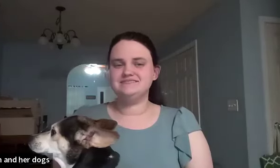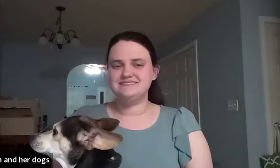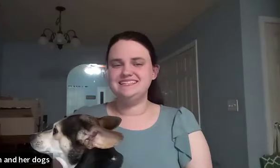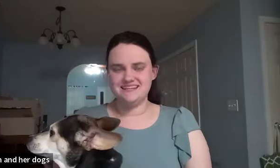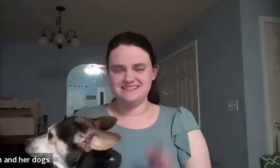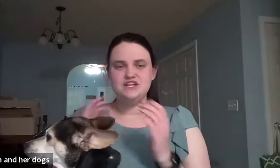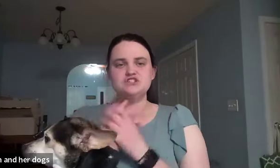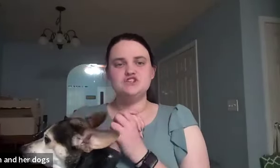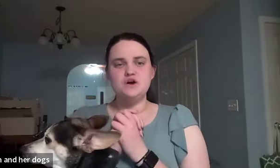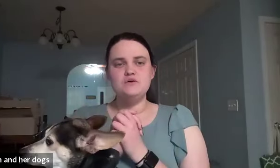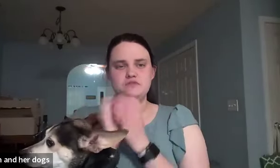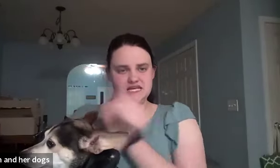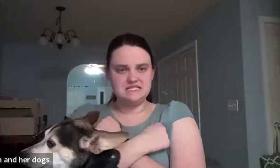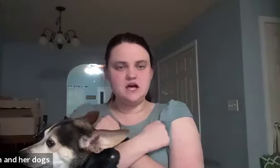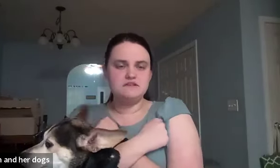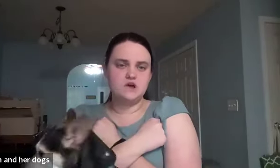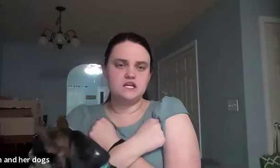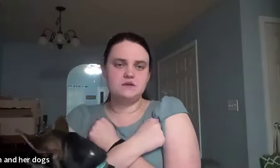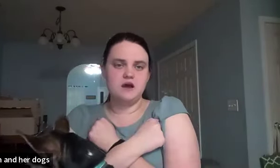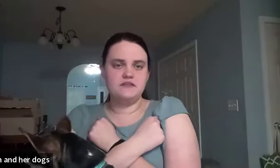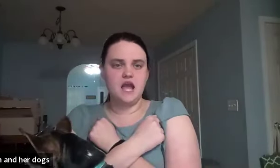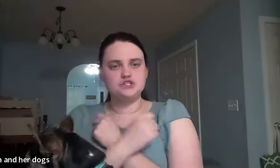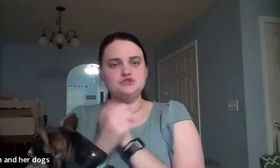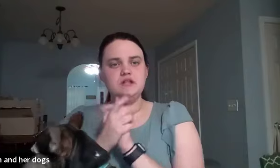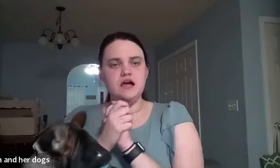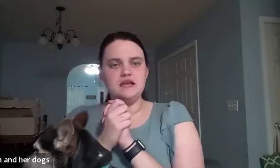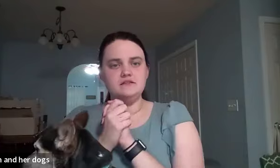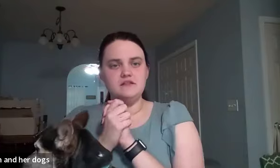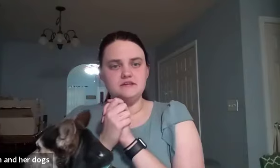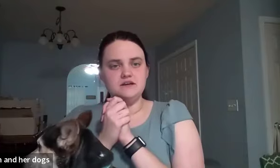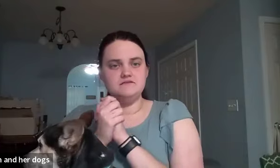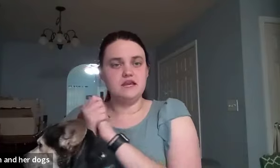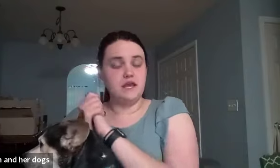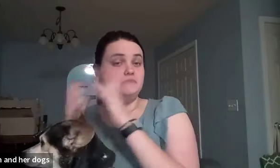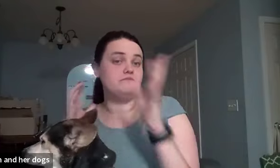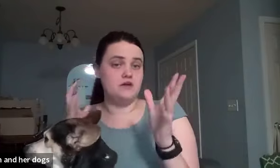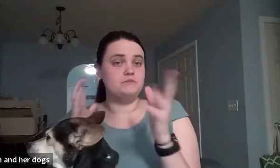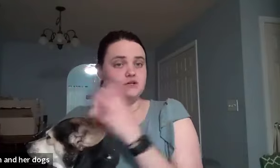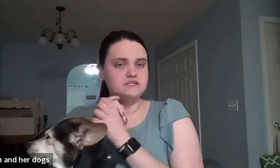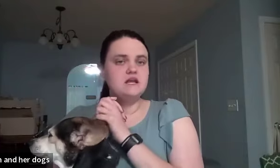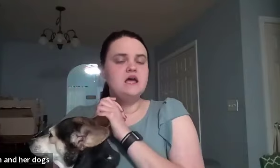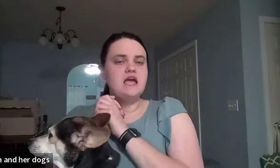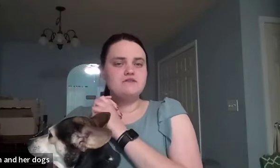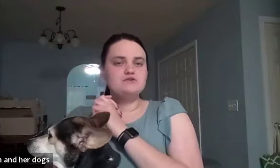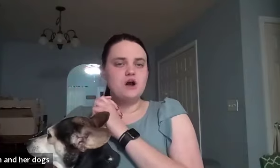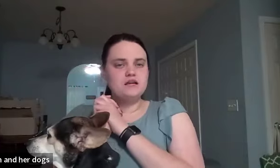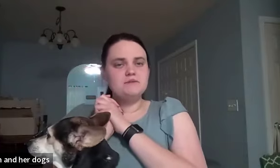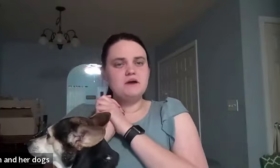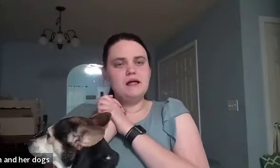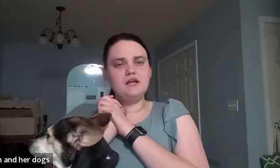Yeah. Yes. So this love is talking about the actual like loving of like another person. If you're talking about like,